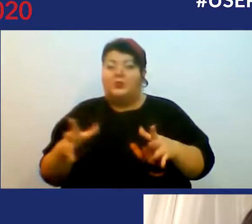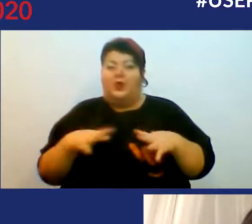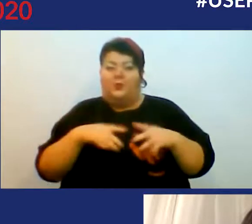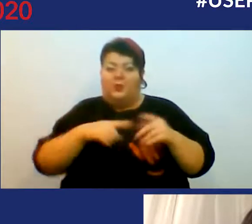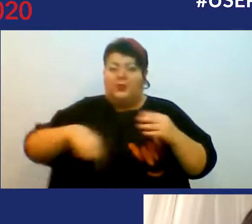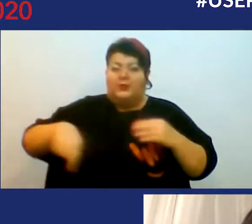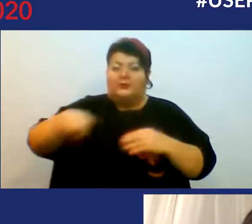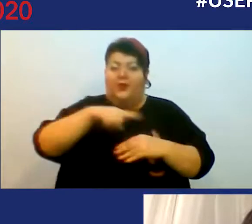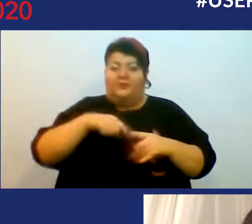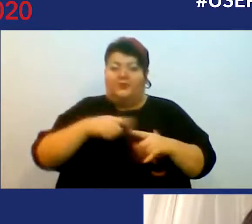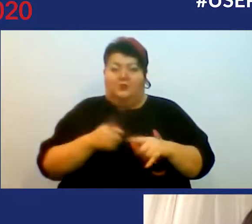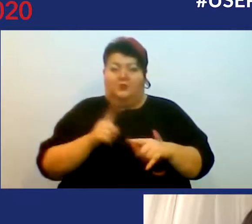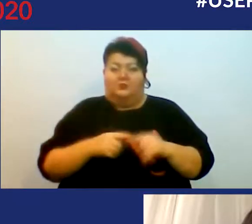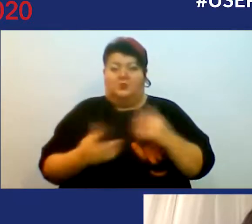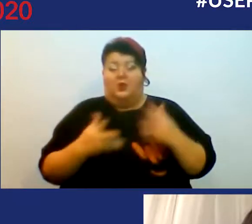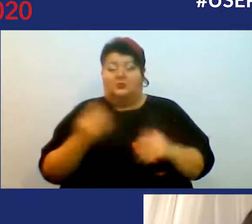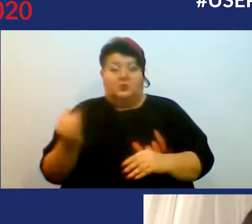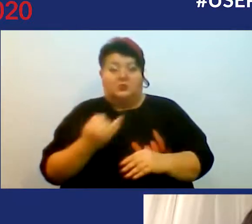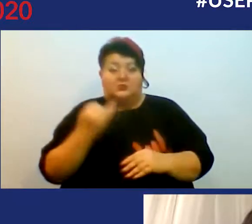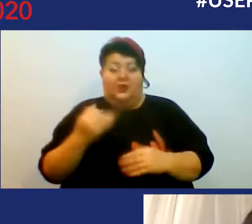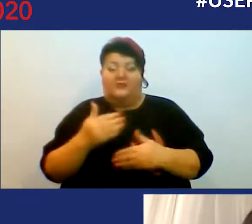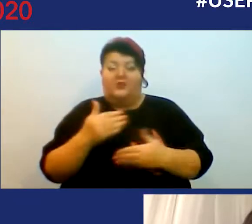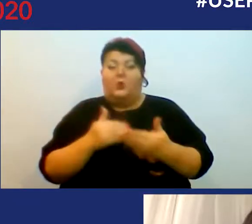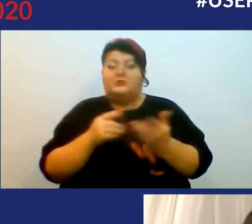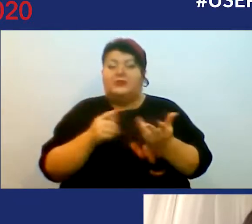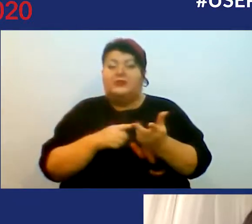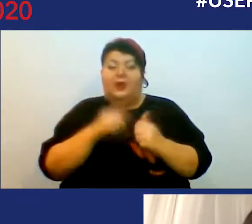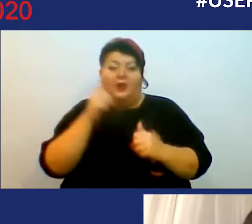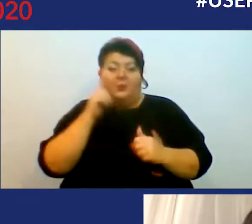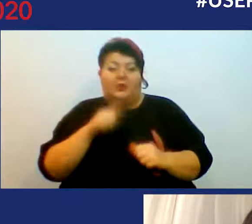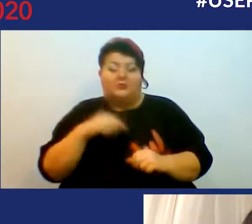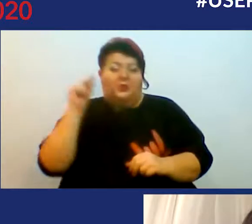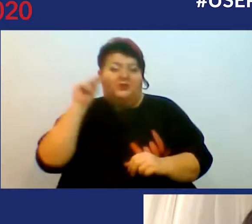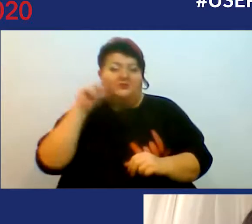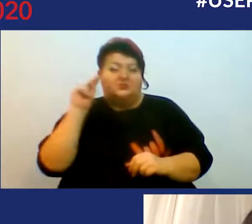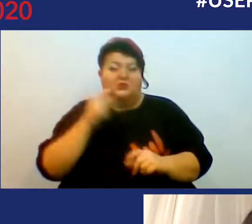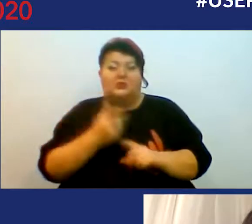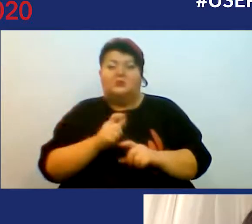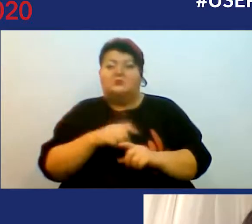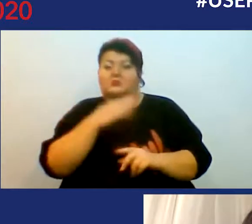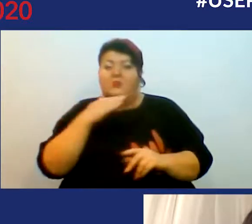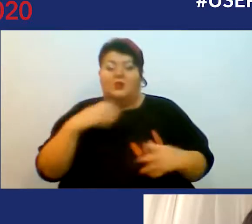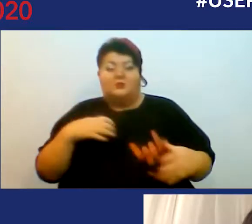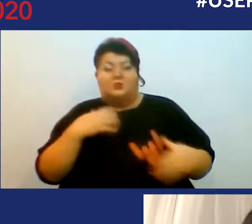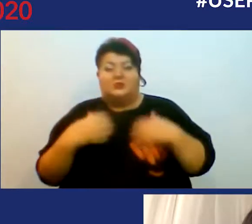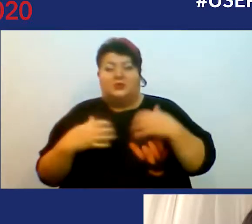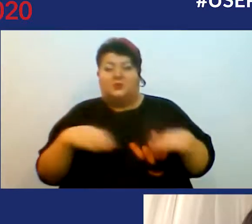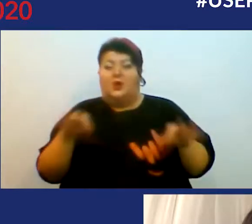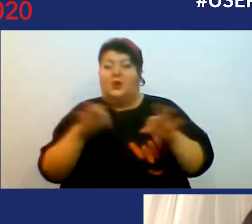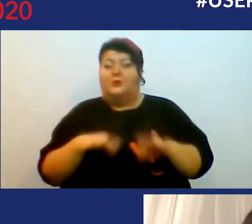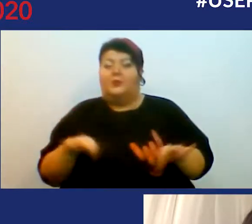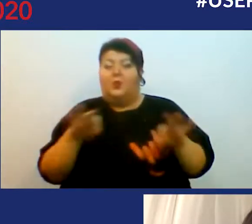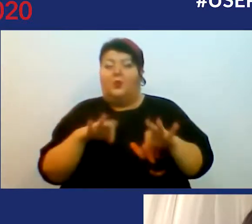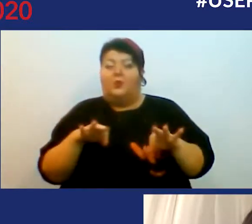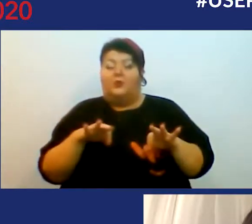is over the last few months, you've heard of a lot of concern about domestic groups